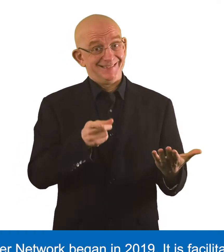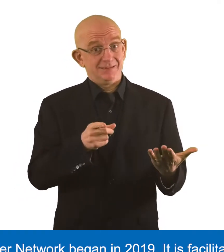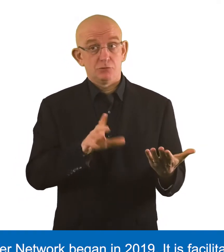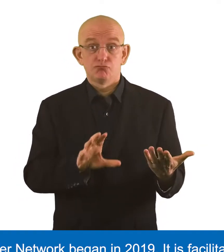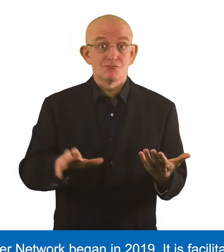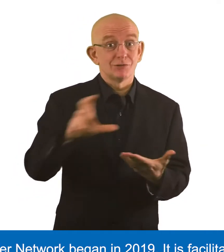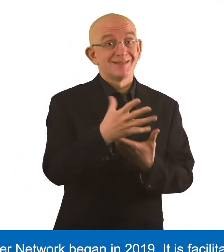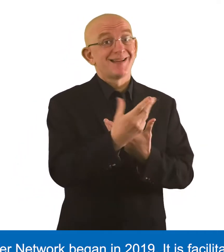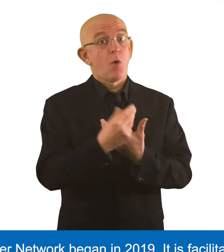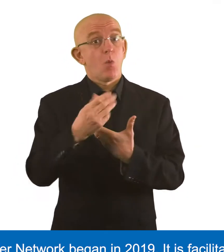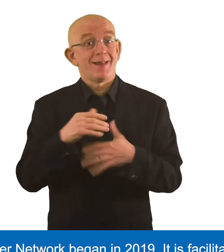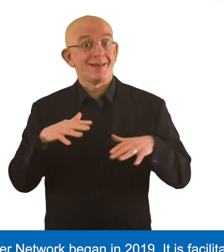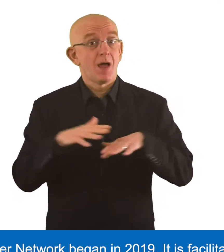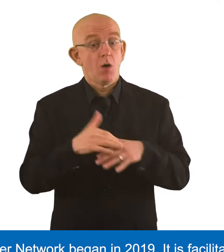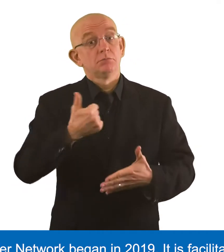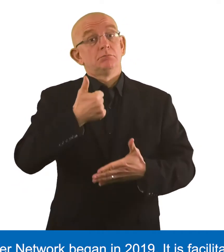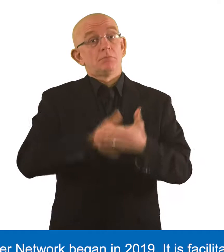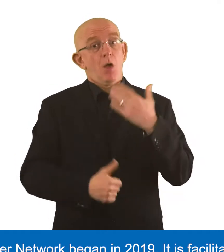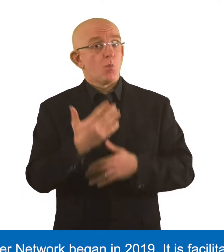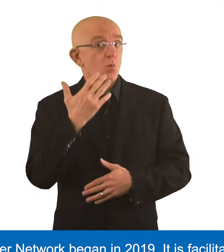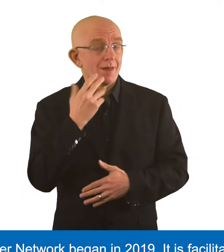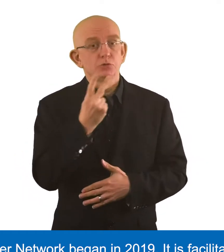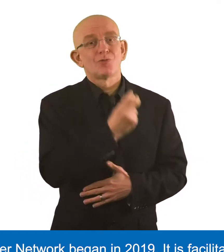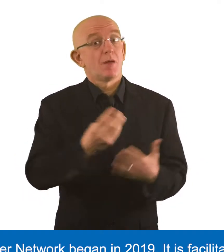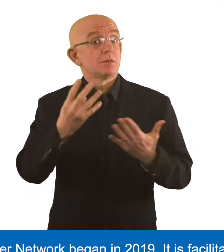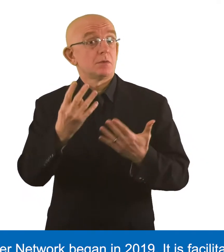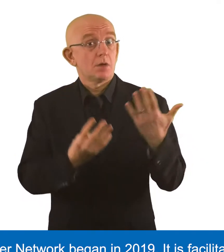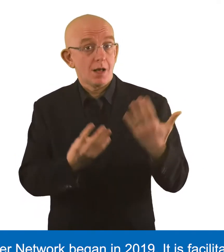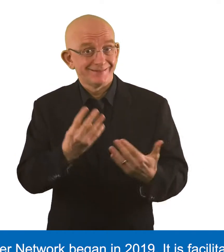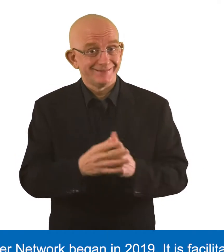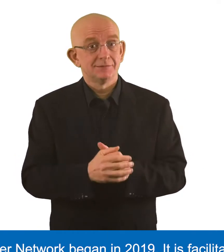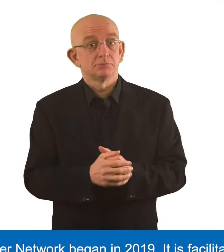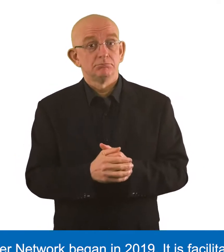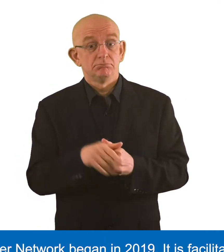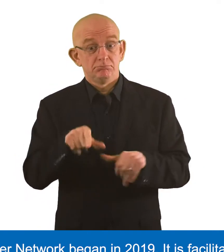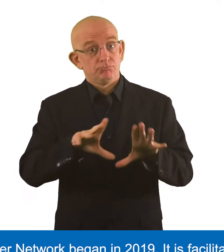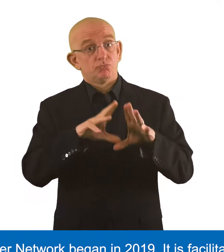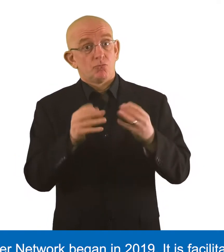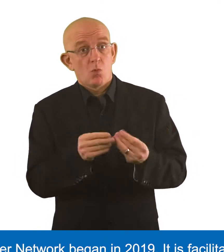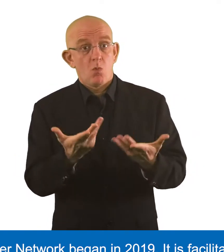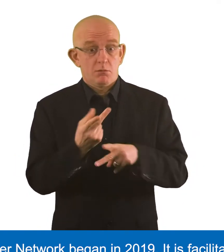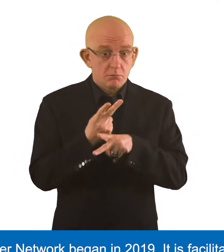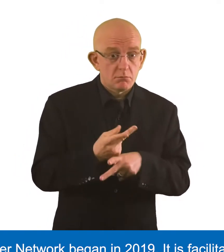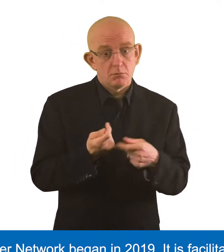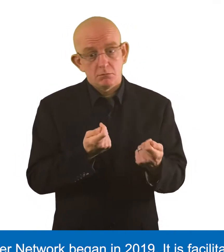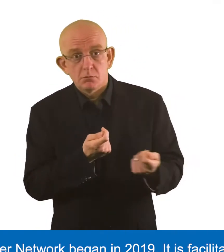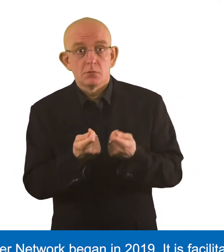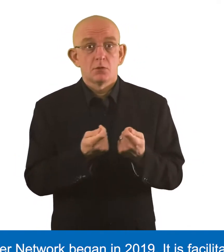The Regional Stakeholder Network began in 2019. It is facilitated by the Disability Unit